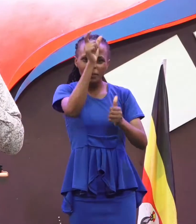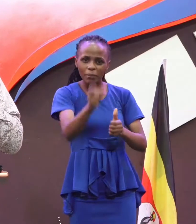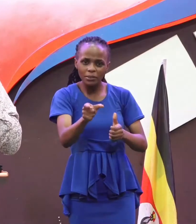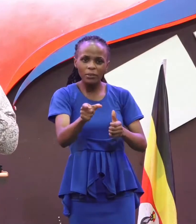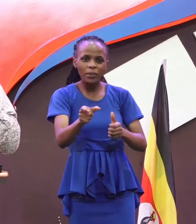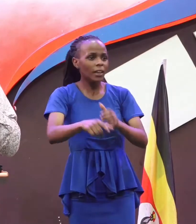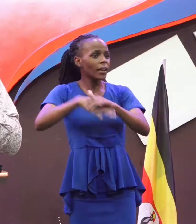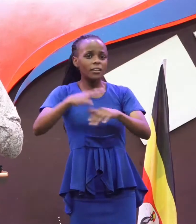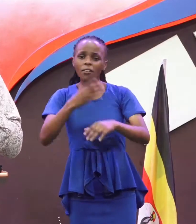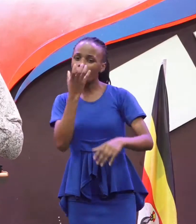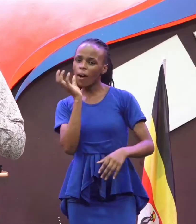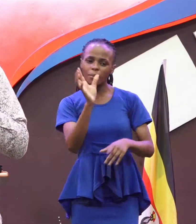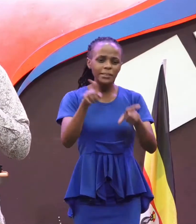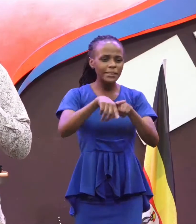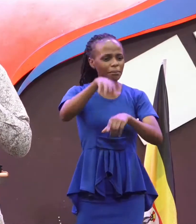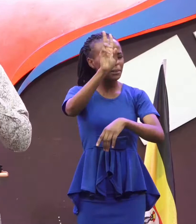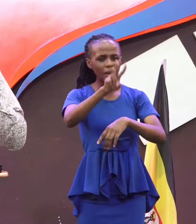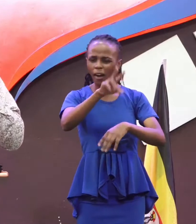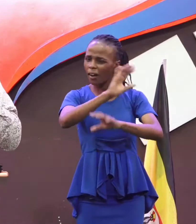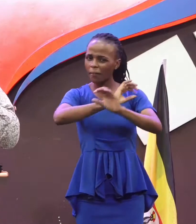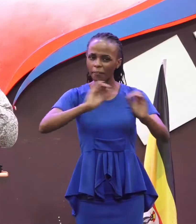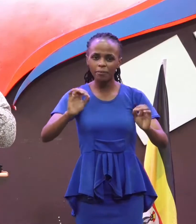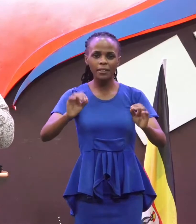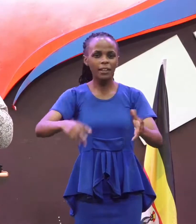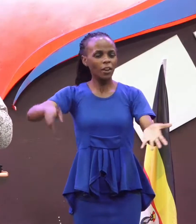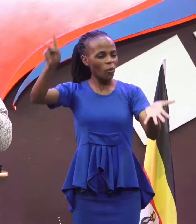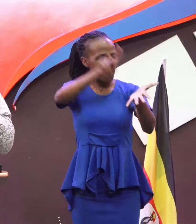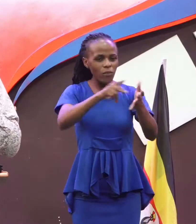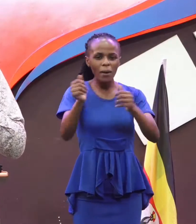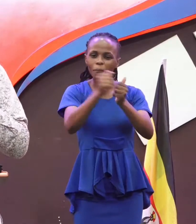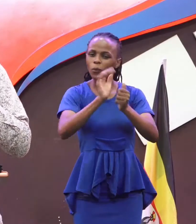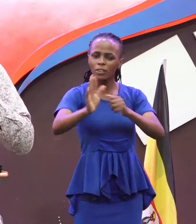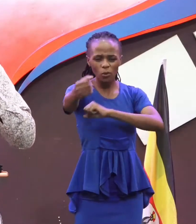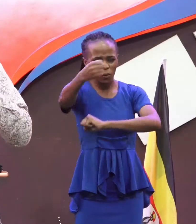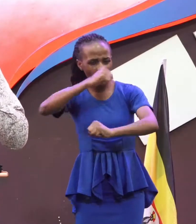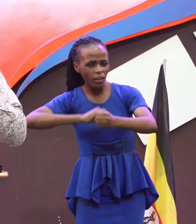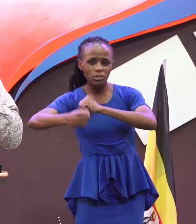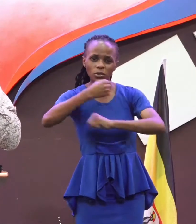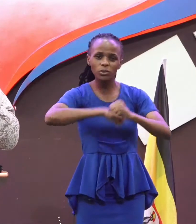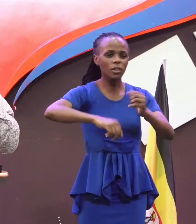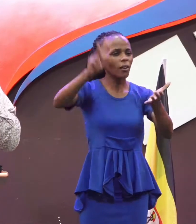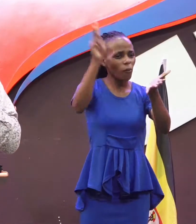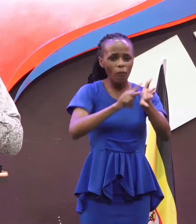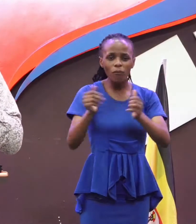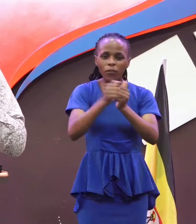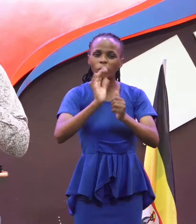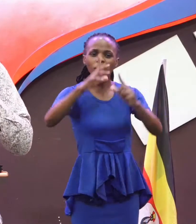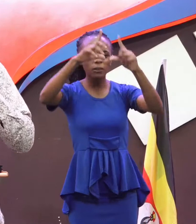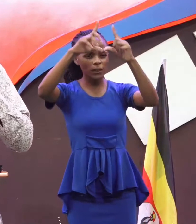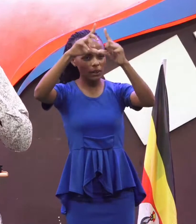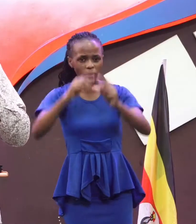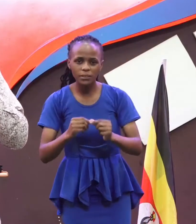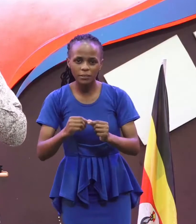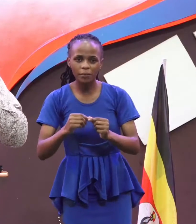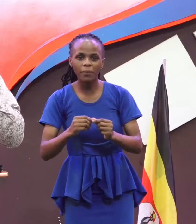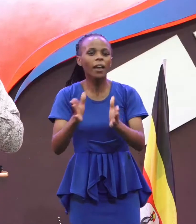a one. Don't abuse them, don't mock them. Just assure them with your actions. Just assure them